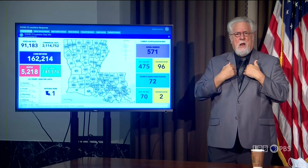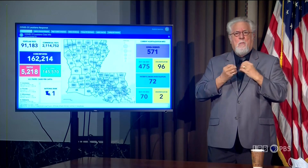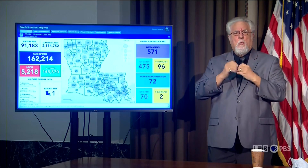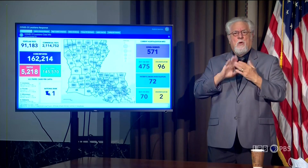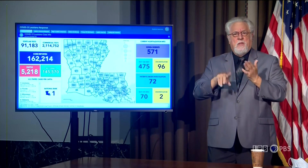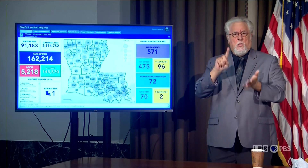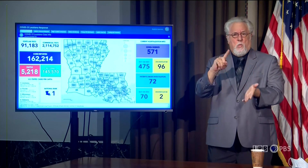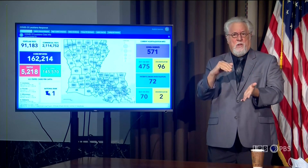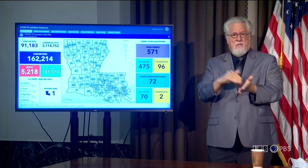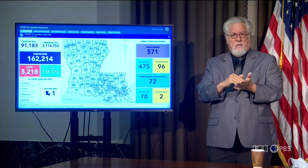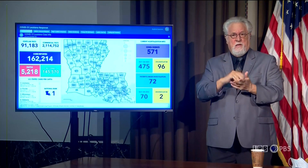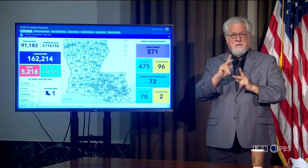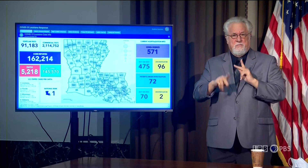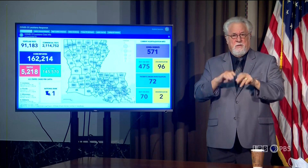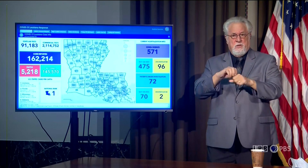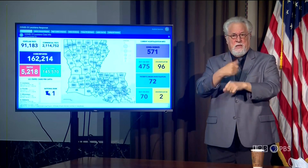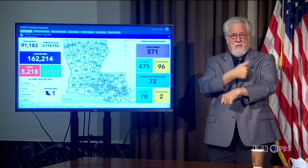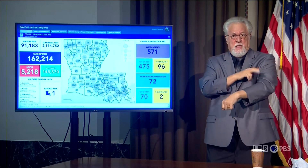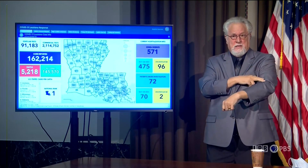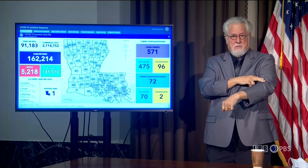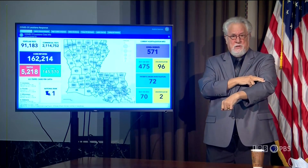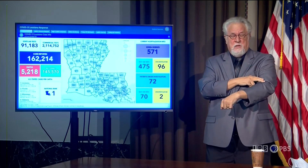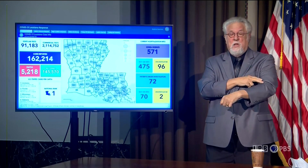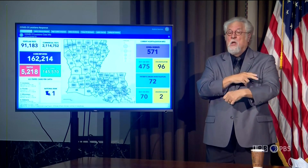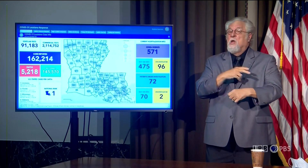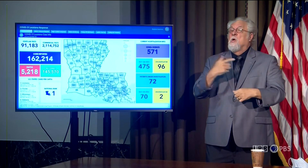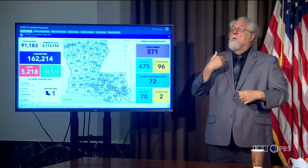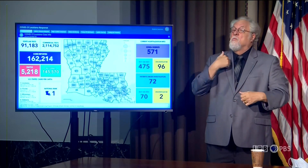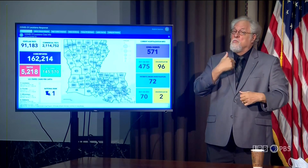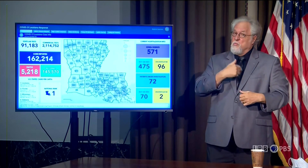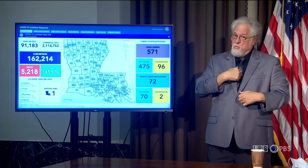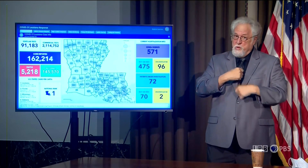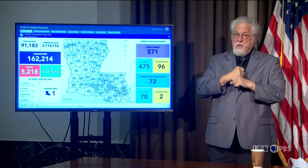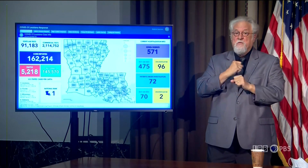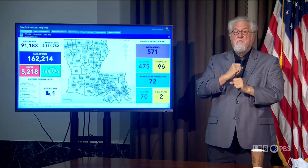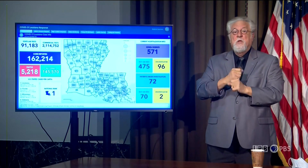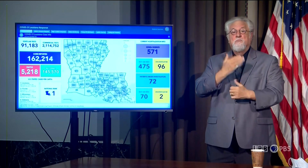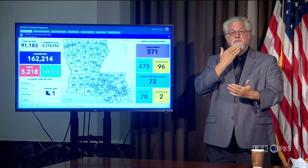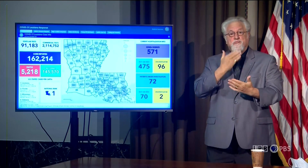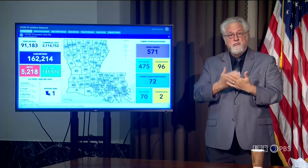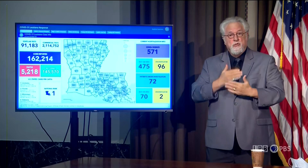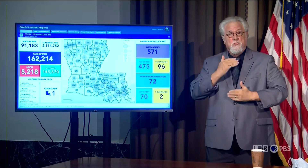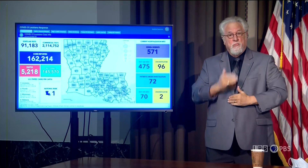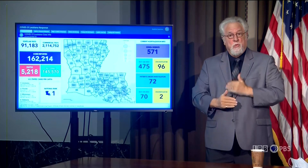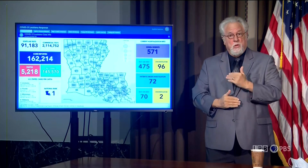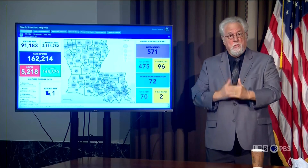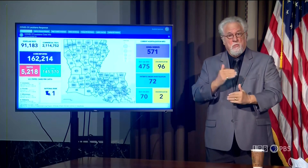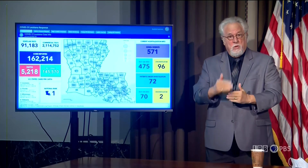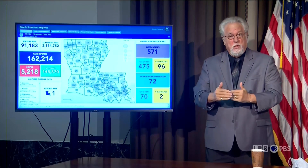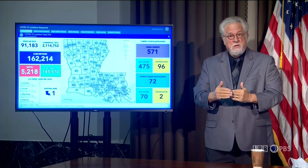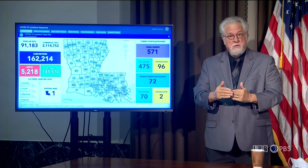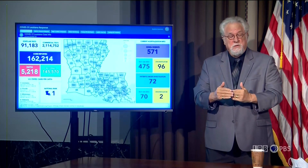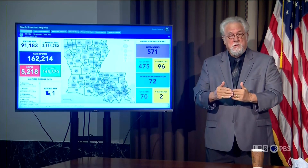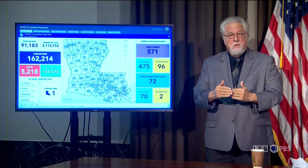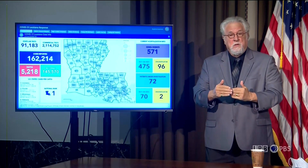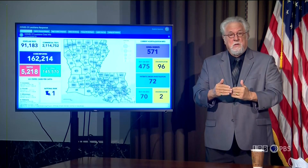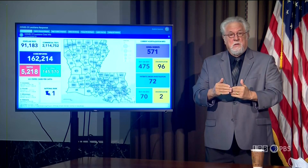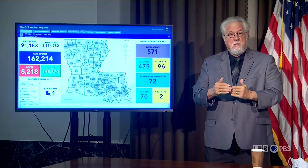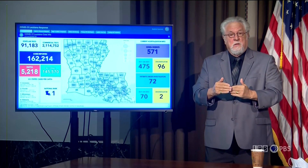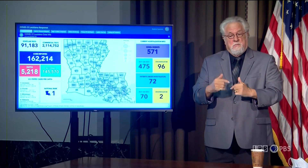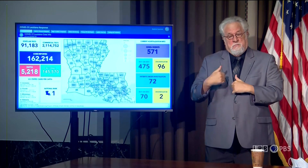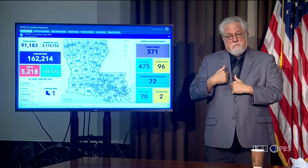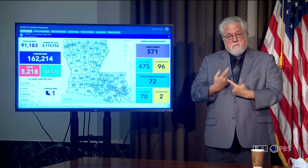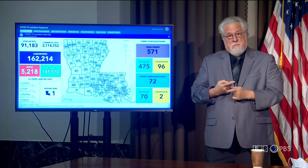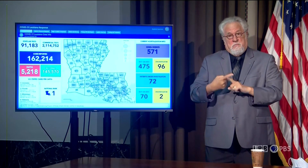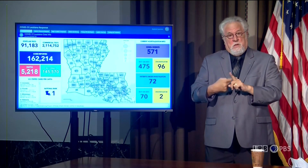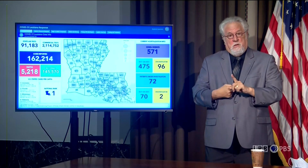than 1,000 people hospitalized. So we have made considerable progress over the last